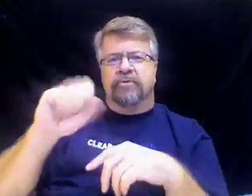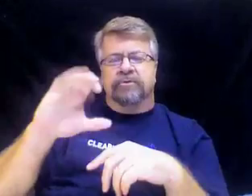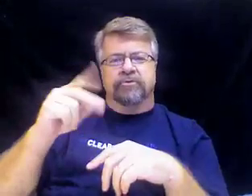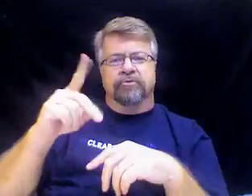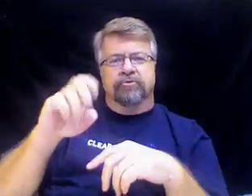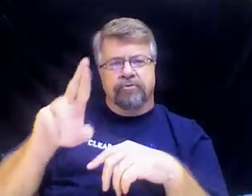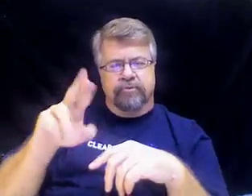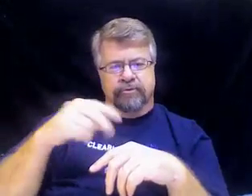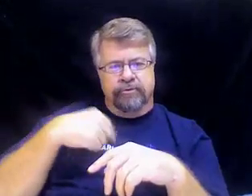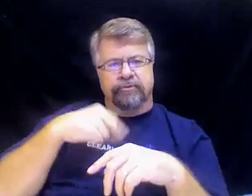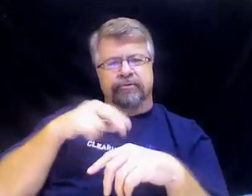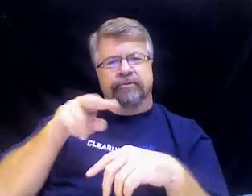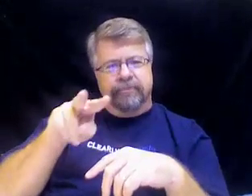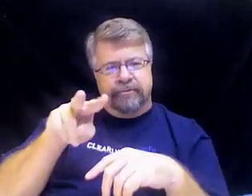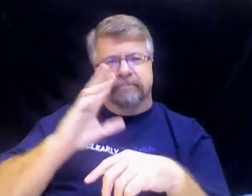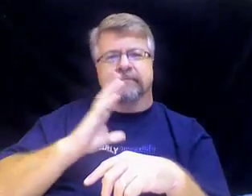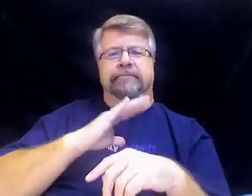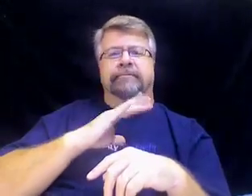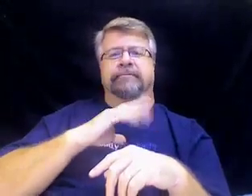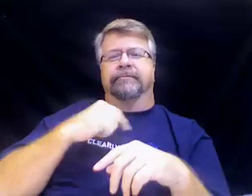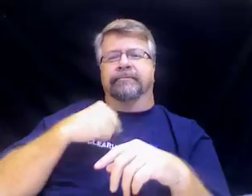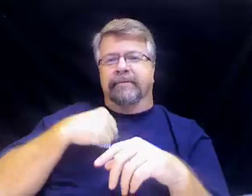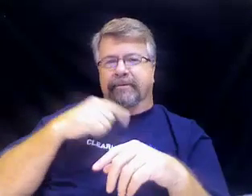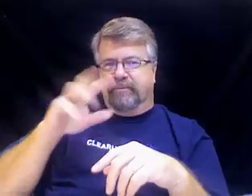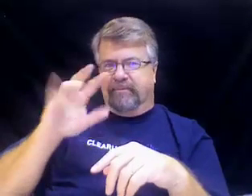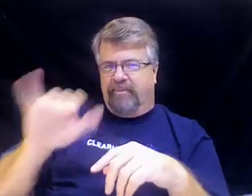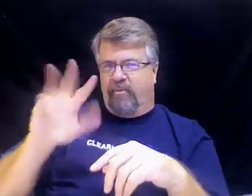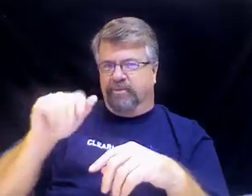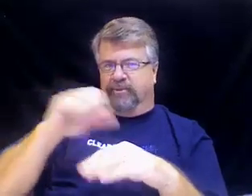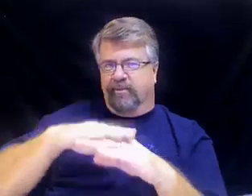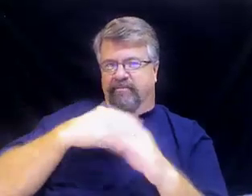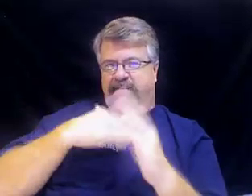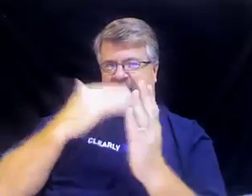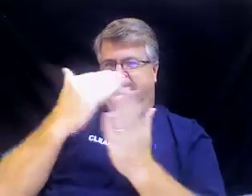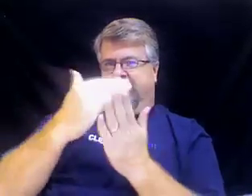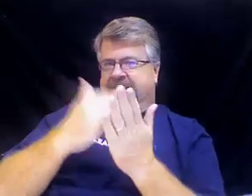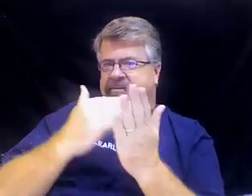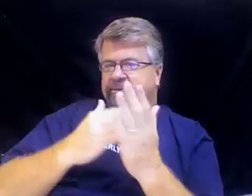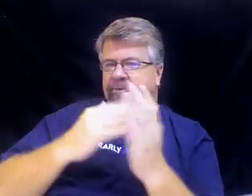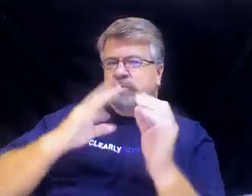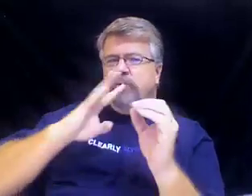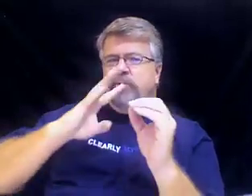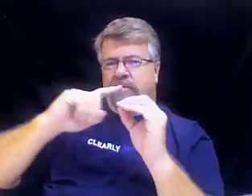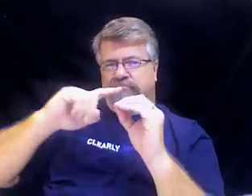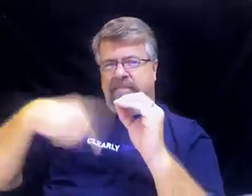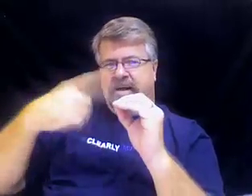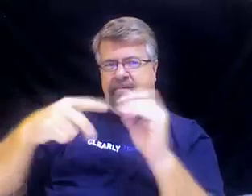It's a dog. I don't know. I don't know. I don't know.